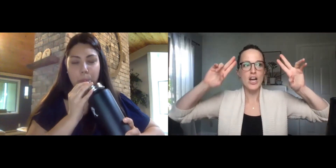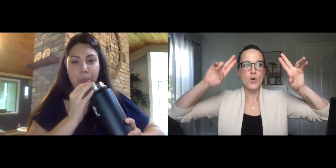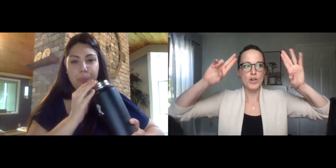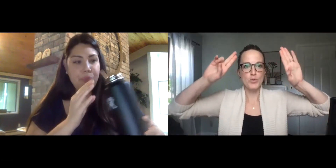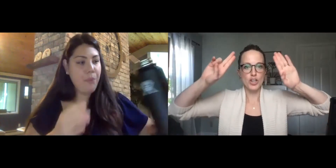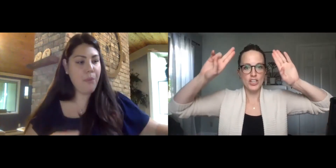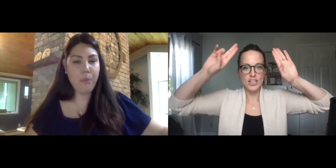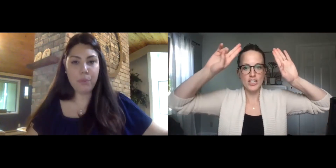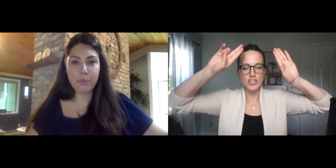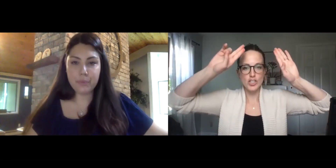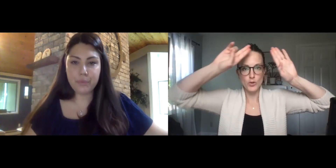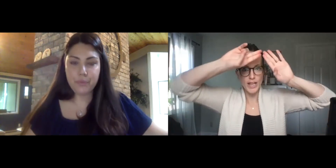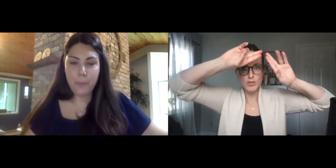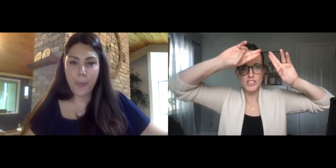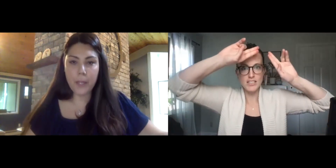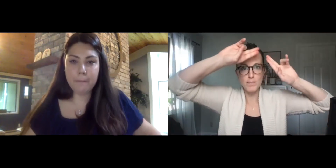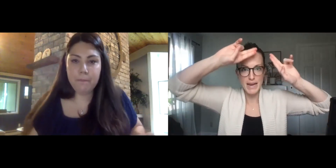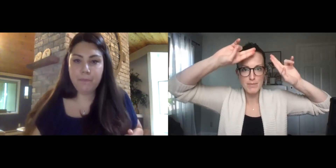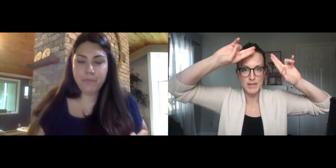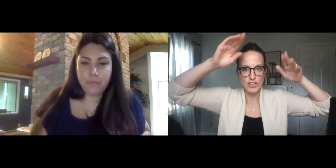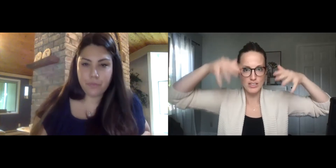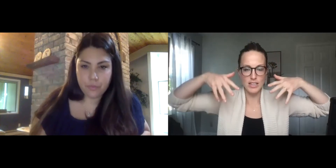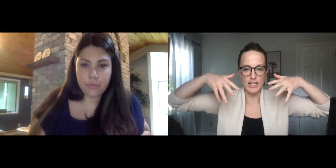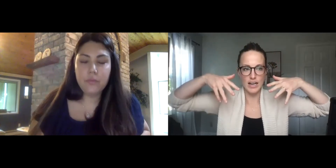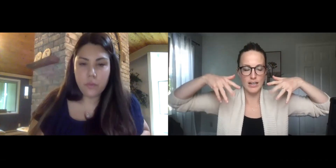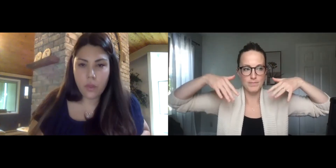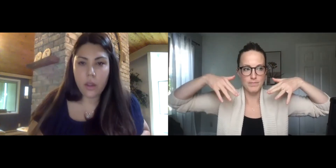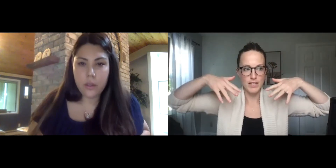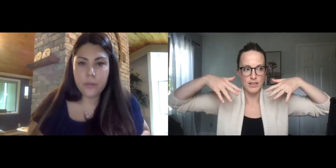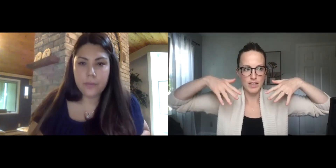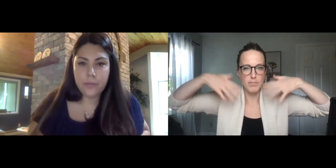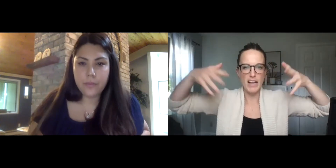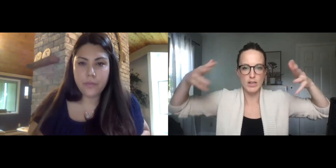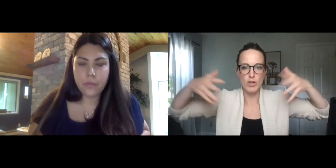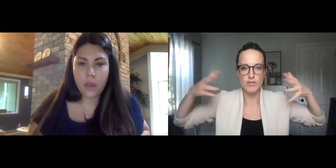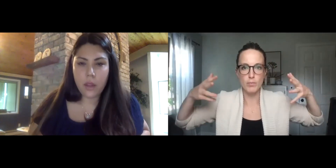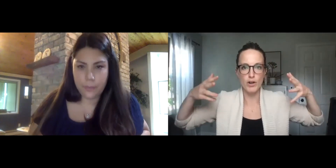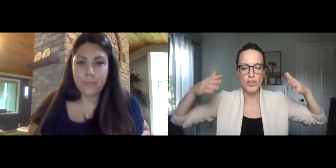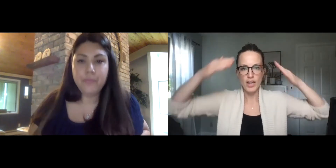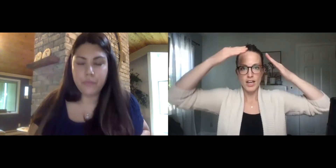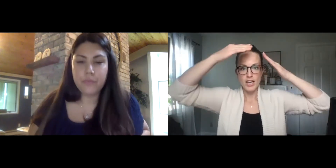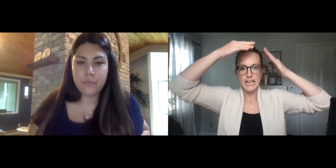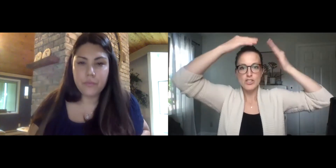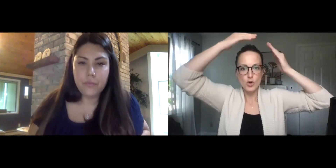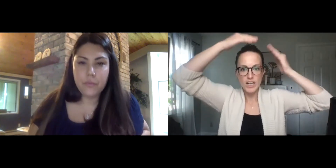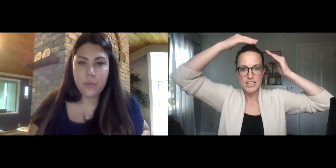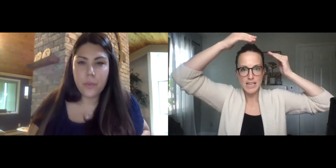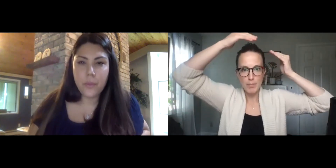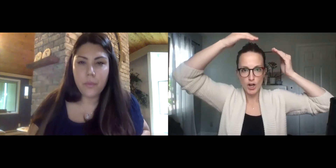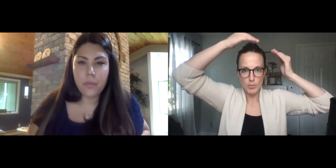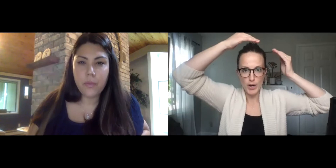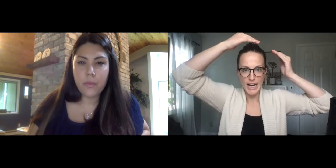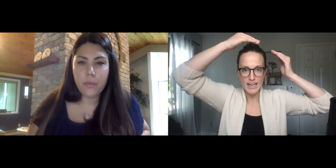that when you learn two languages as a baby, or as like bilingual, like from birth, it's stored in the